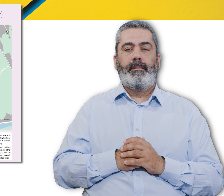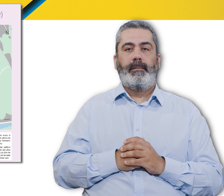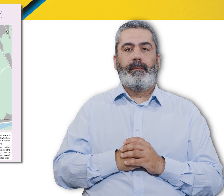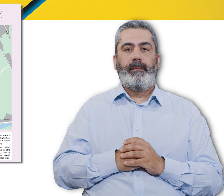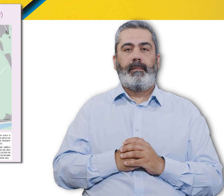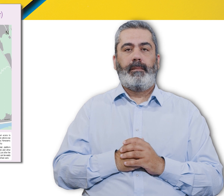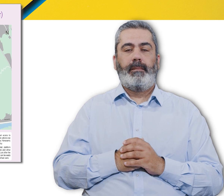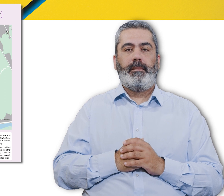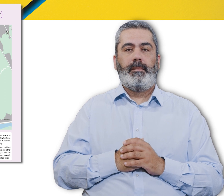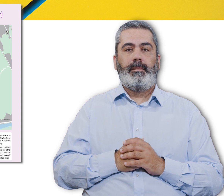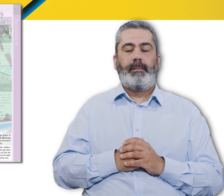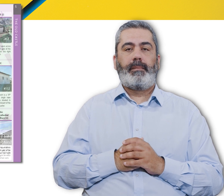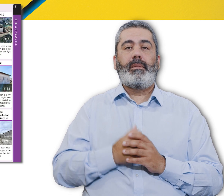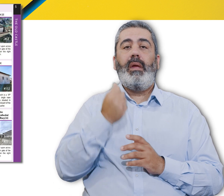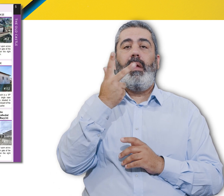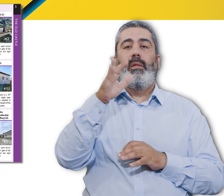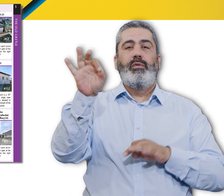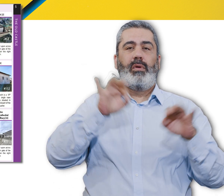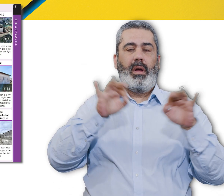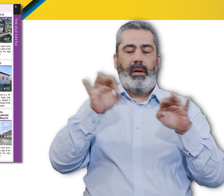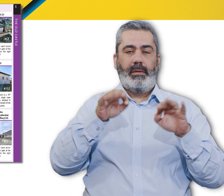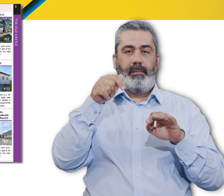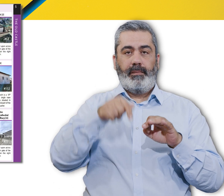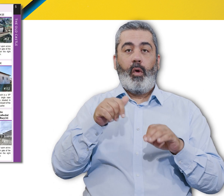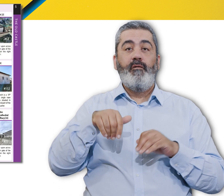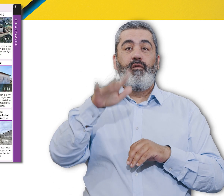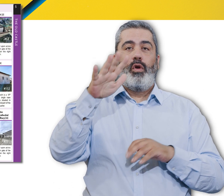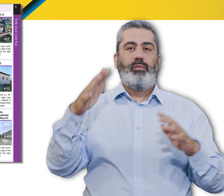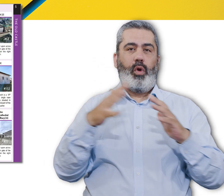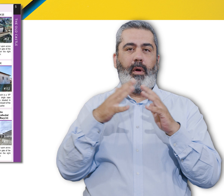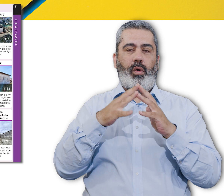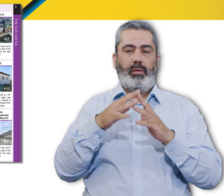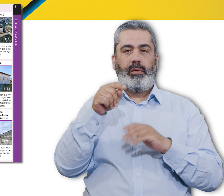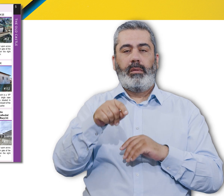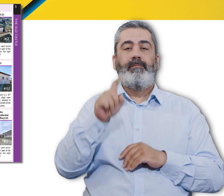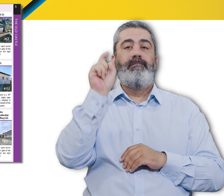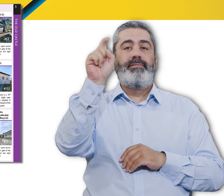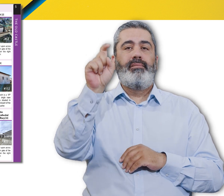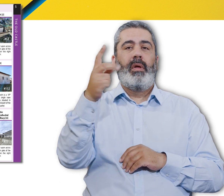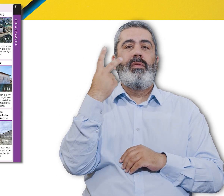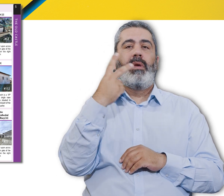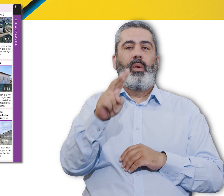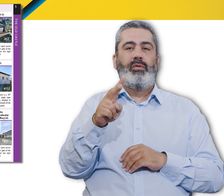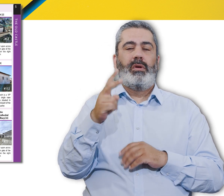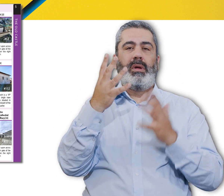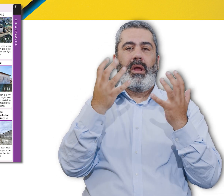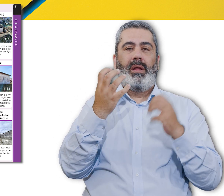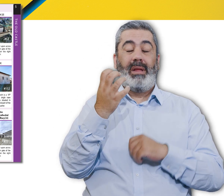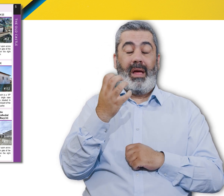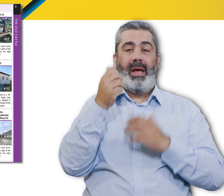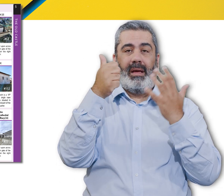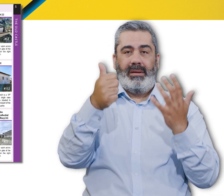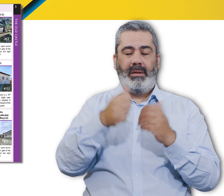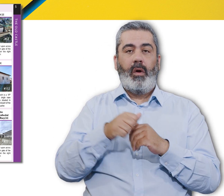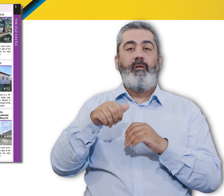users. End of page 4. Northern Barbican Pointer on the map number 146. The northern